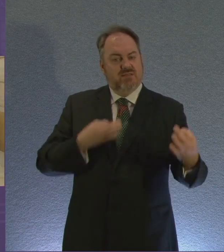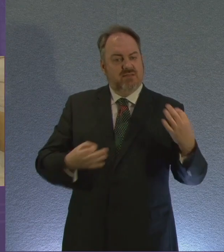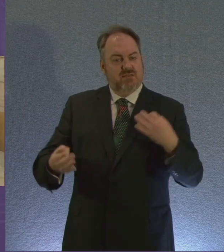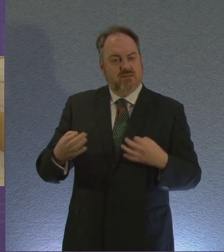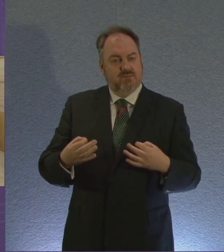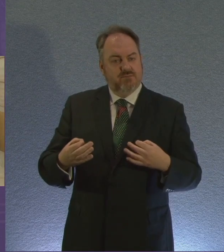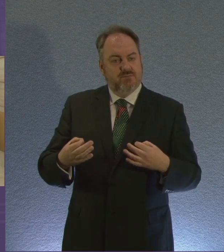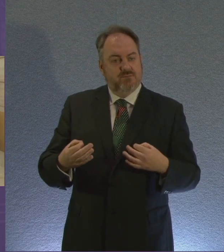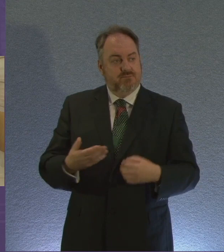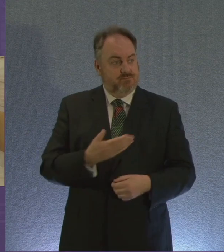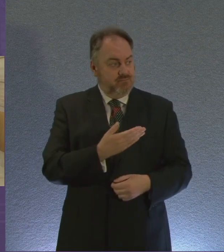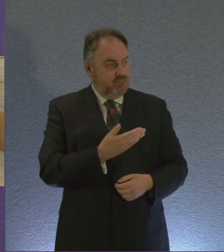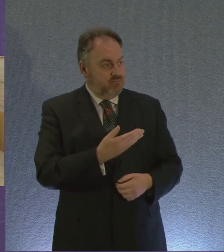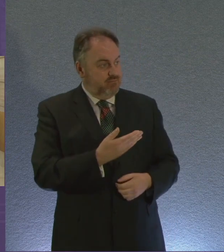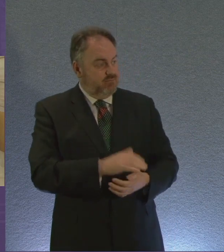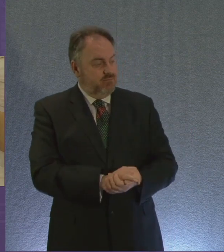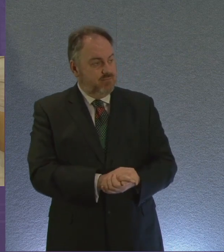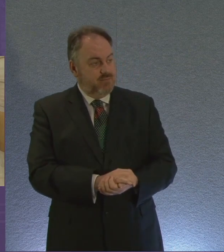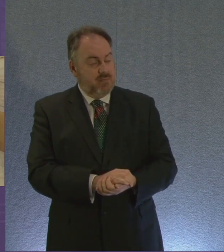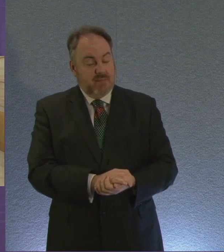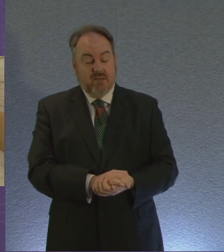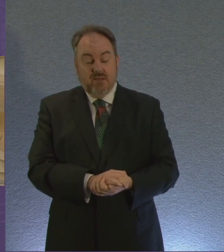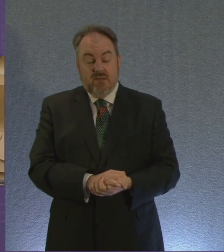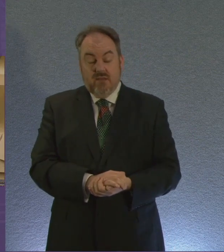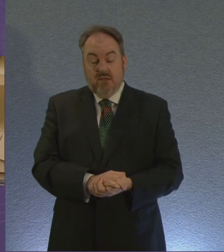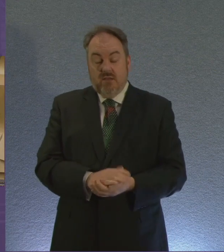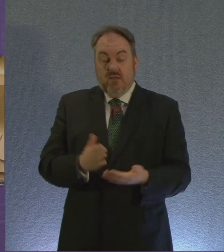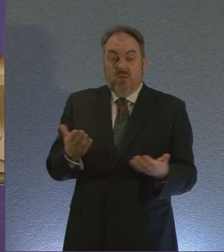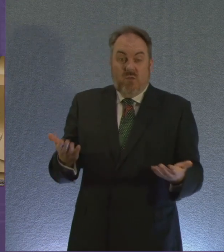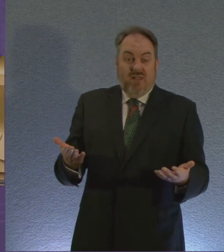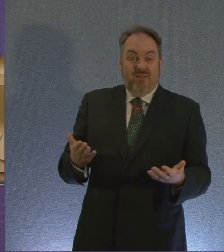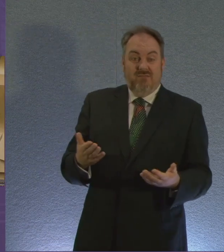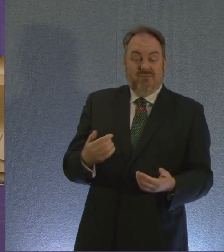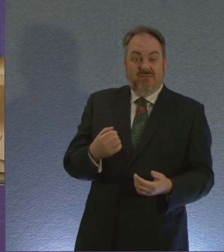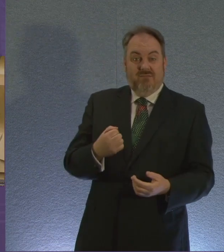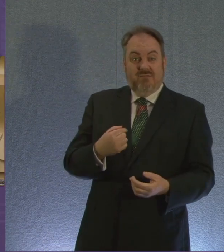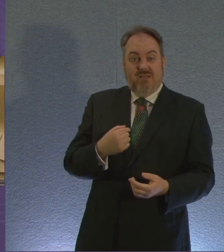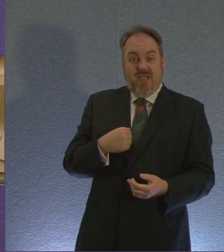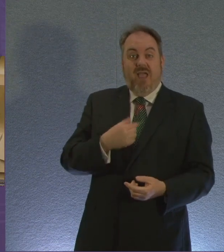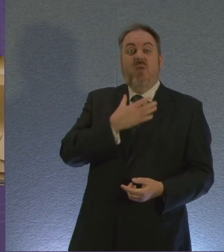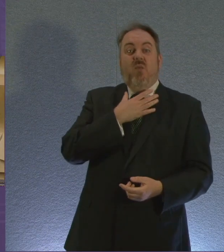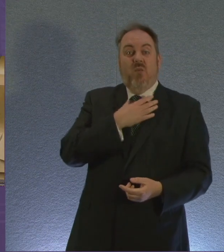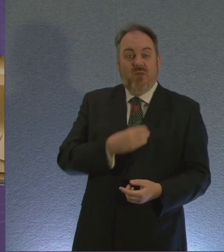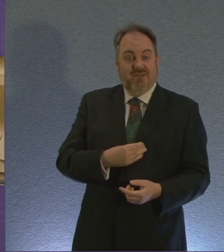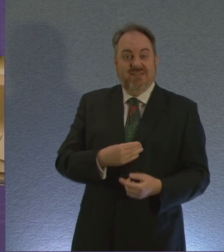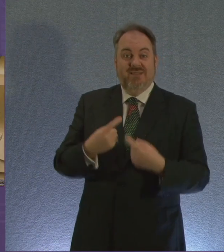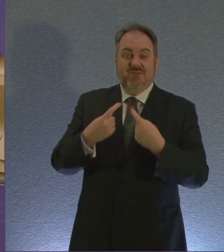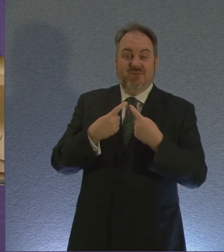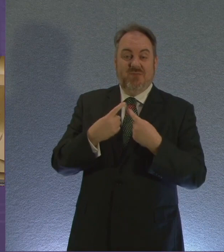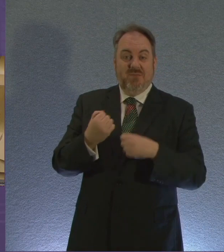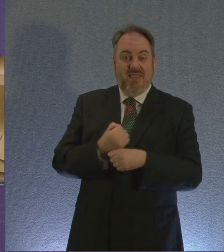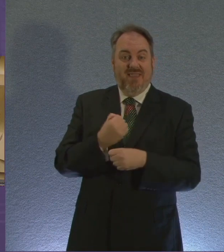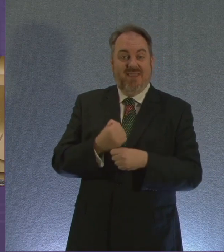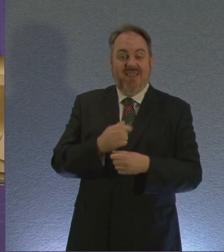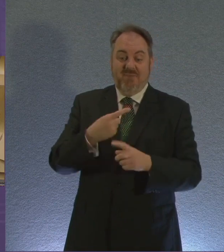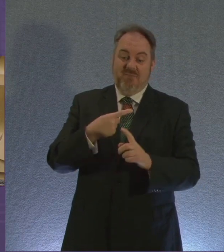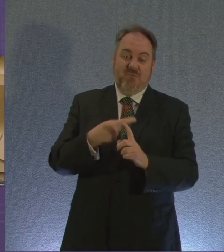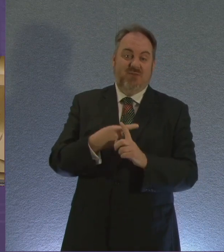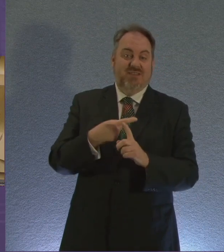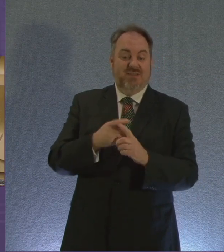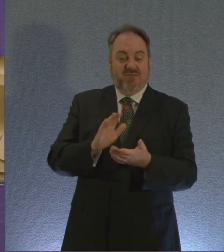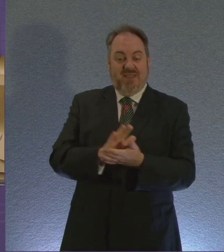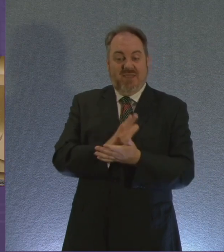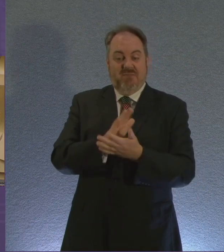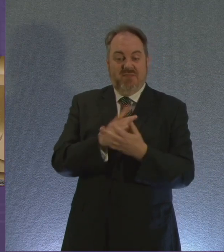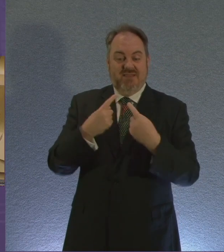Shirley-Ann Somerville. Well, yes, indeed, the statement I was intending to give this month was a much cheerier one than the one I'm doing, and